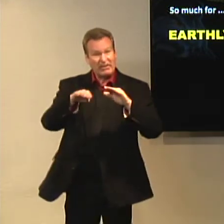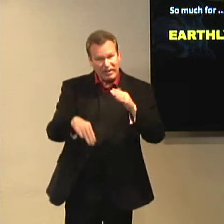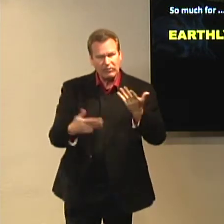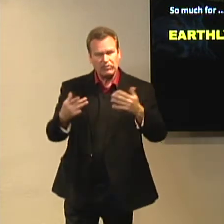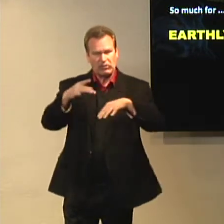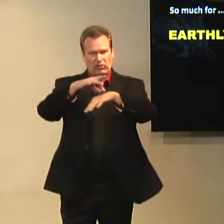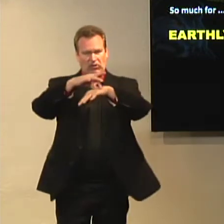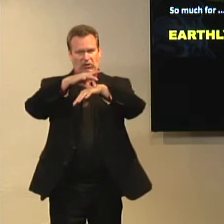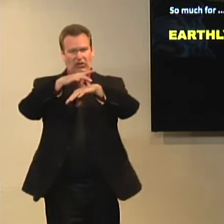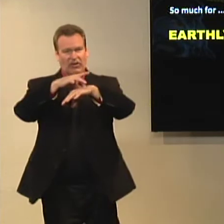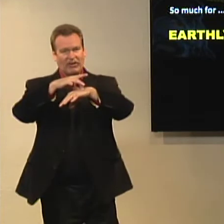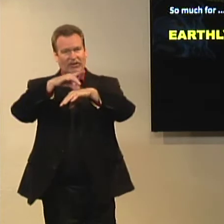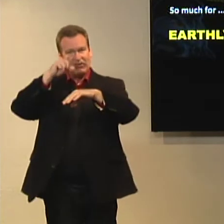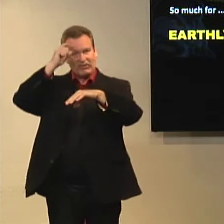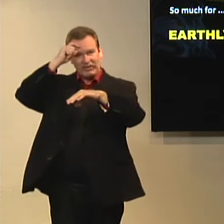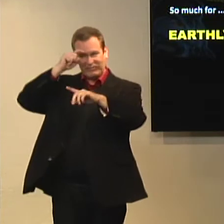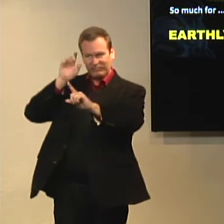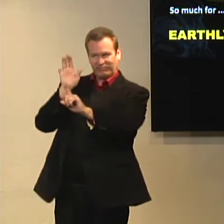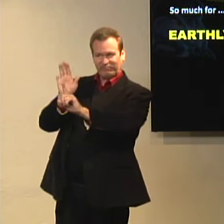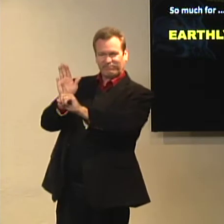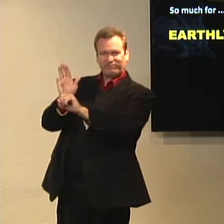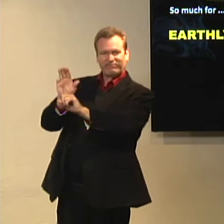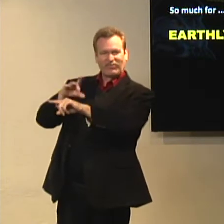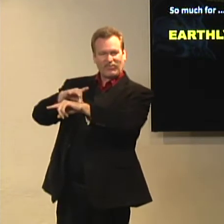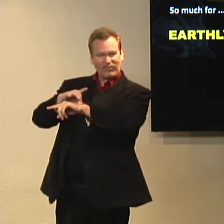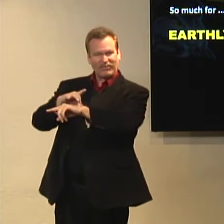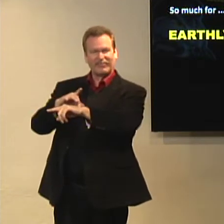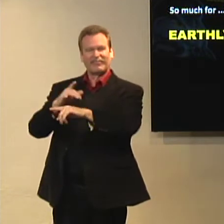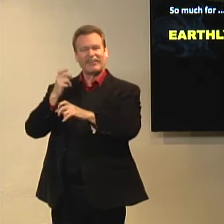you know, this so much for this wisdom.